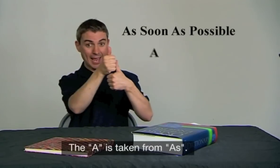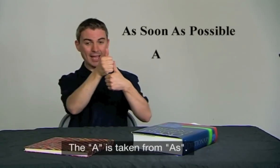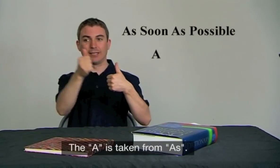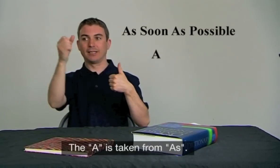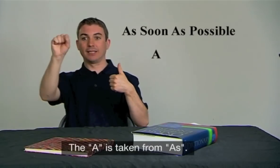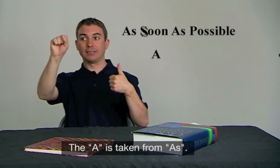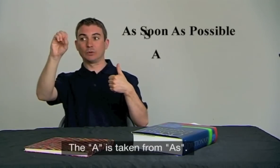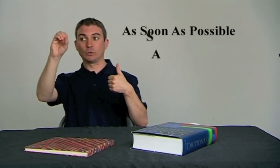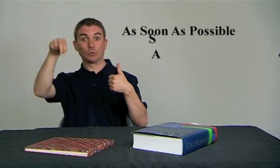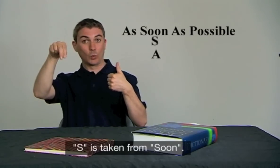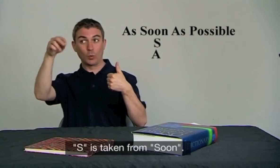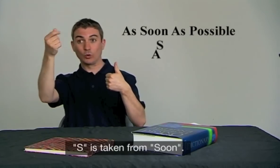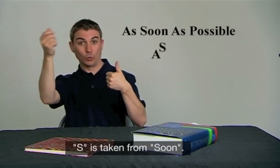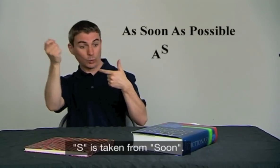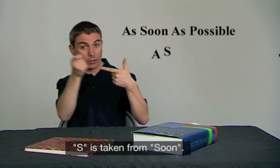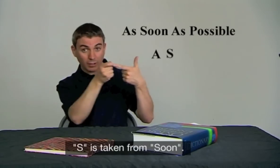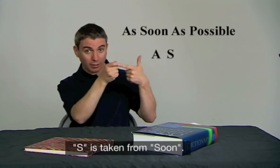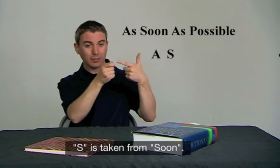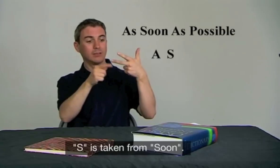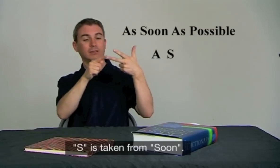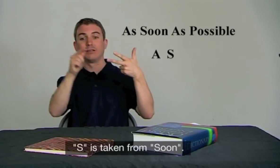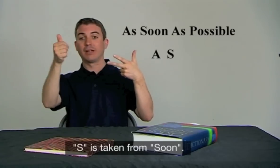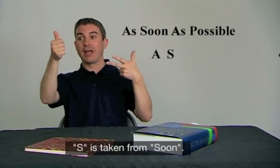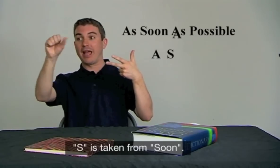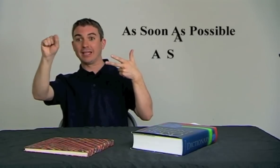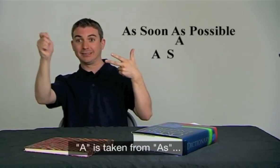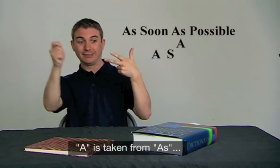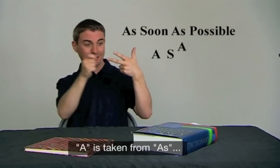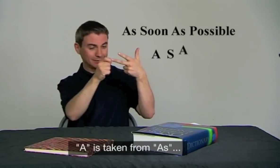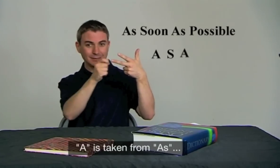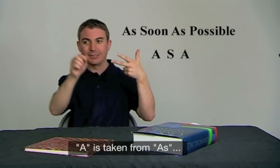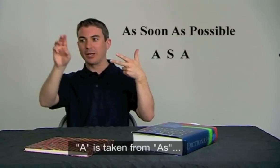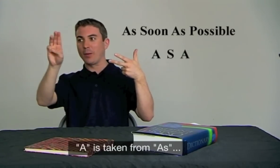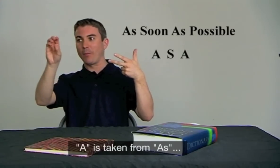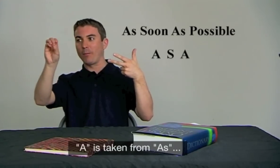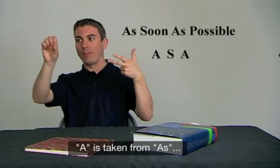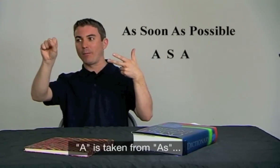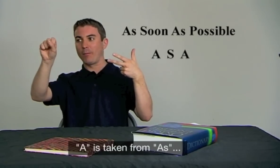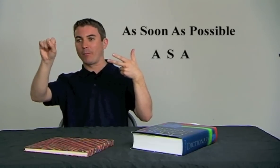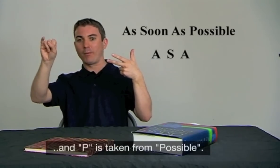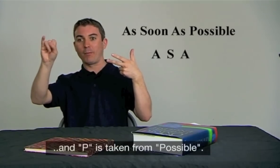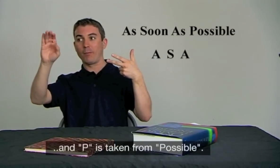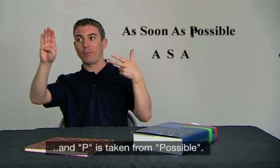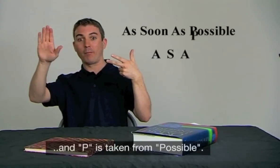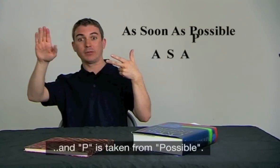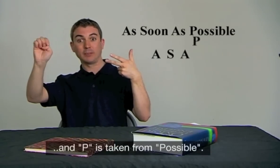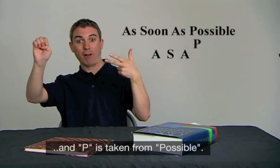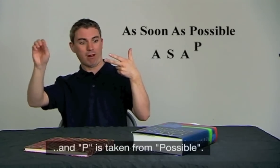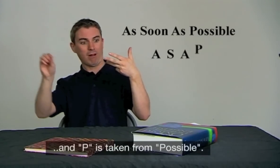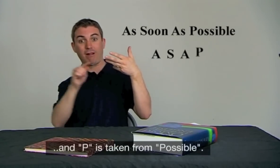as, S is taken from soon, A is taken from as, and P taken from